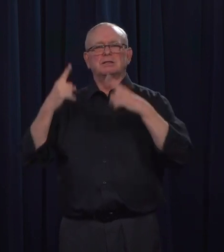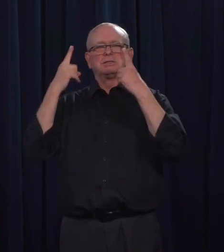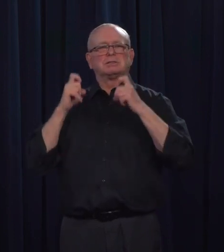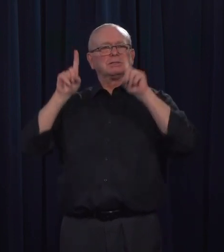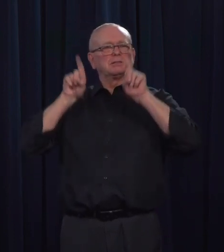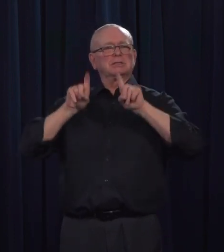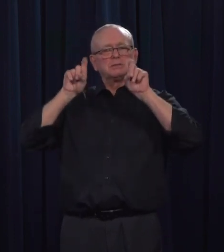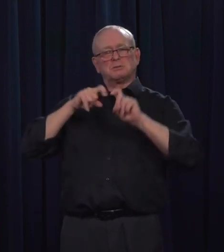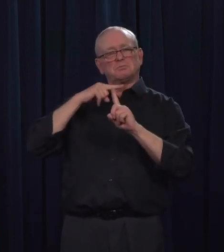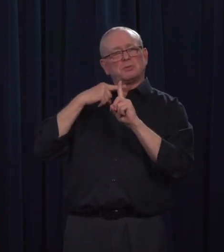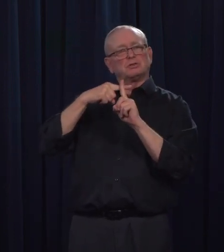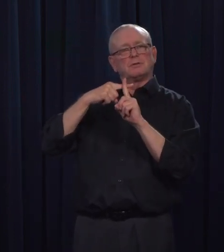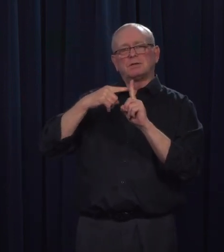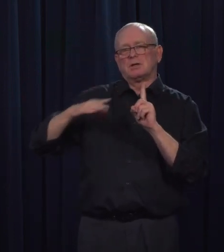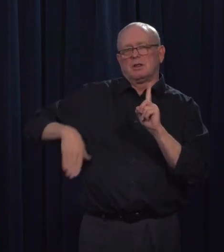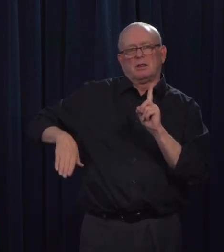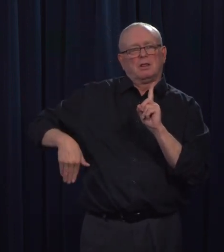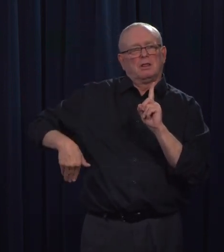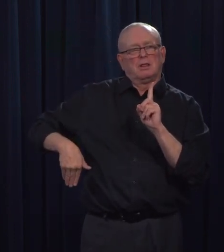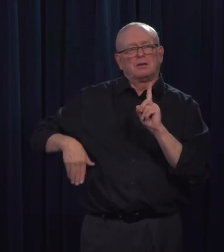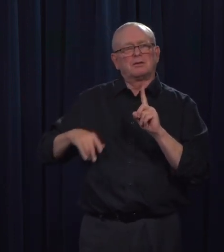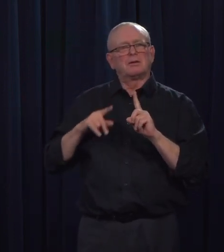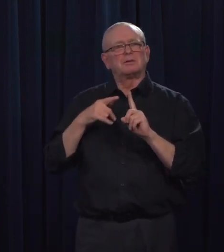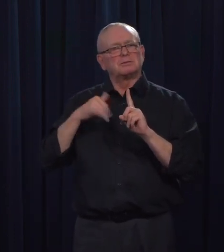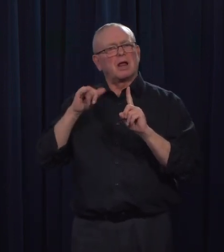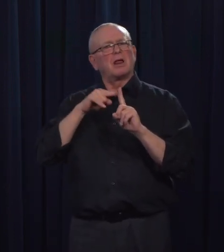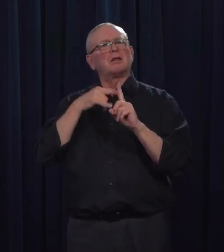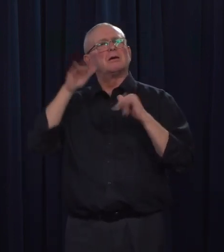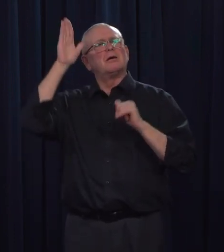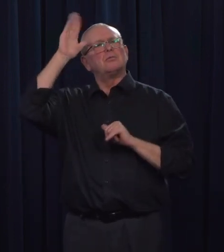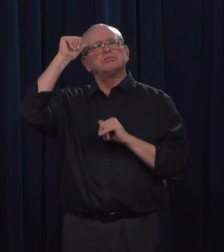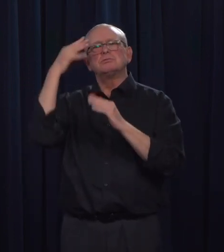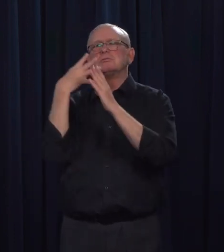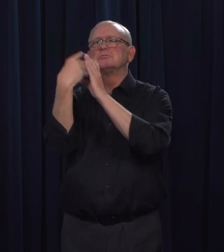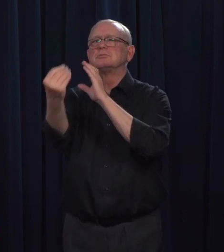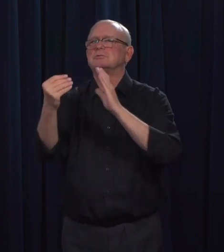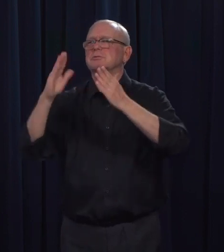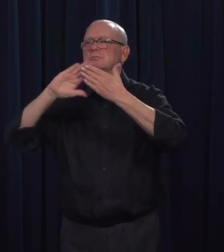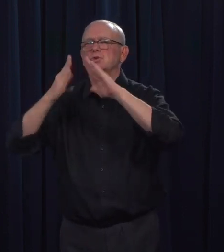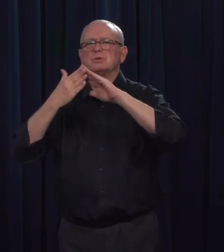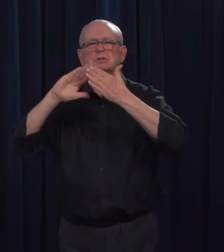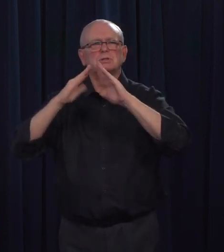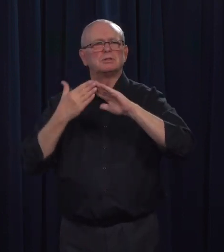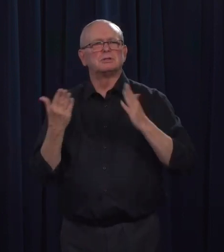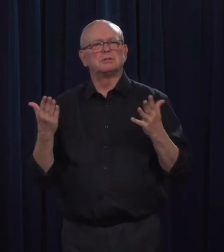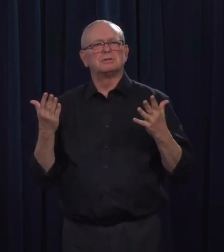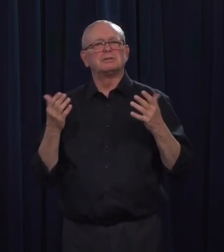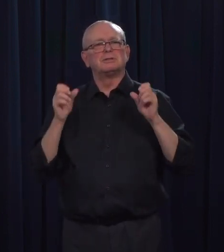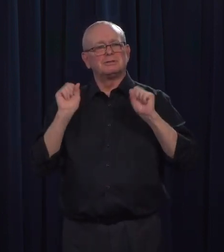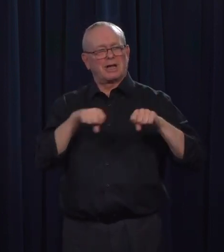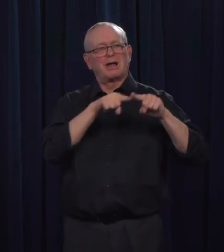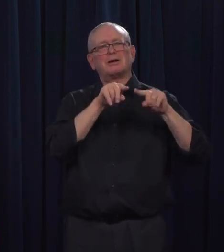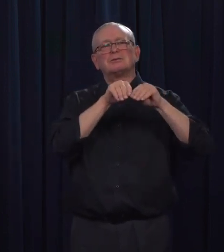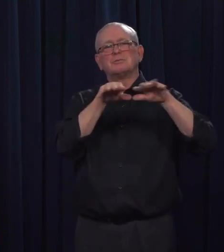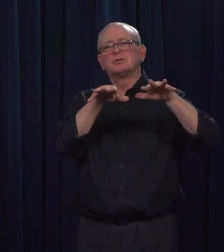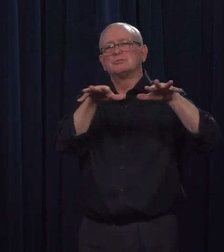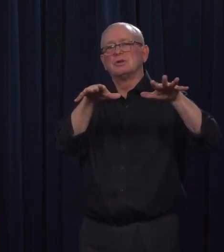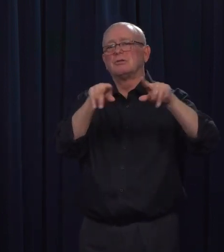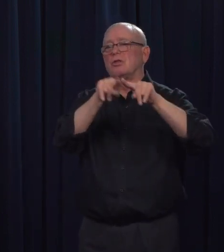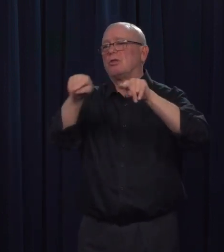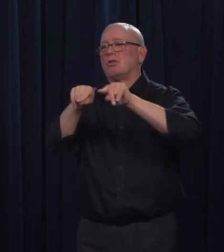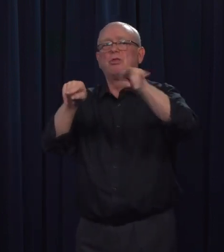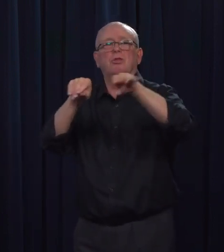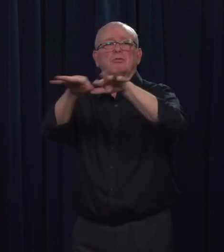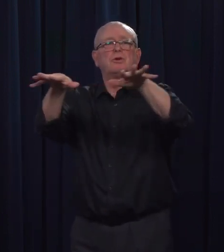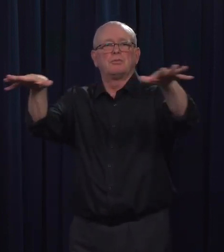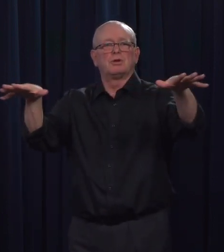So that is one thing that I would flag, is that we need to be really cautious about these numbers. They are only the portion